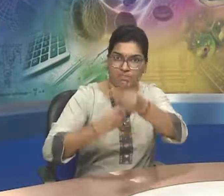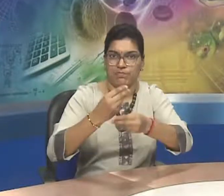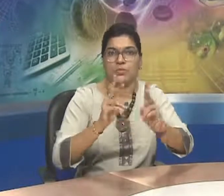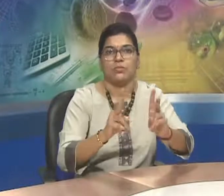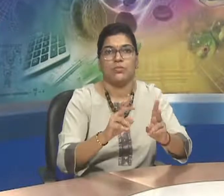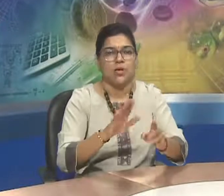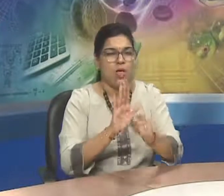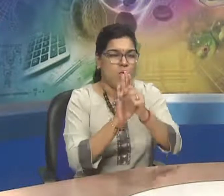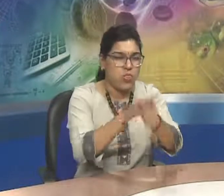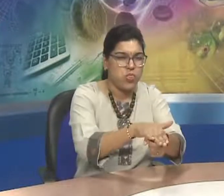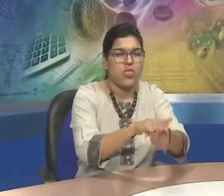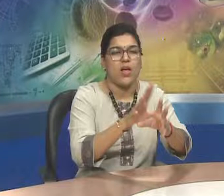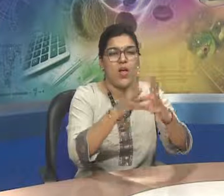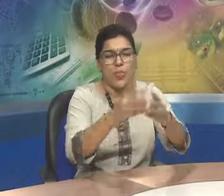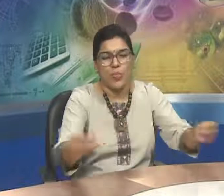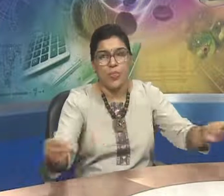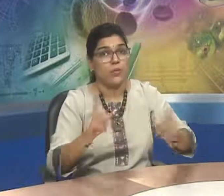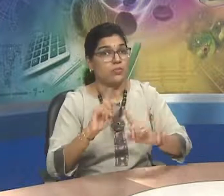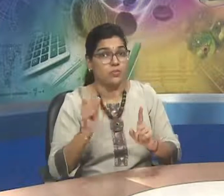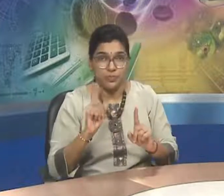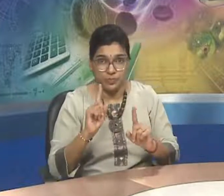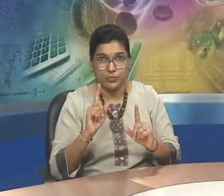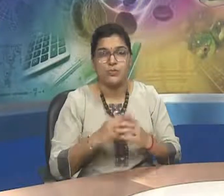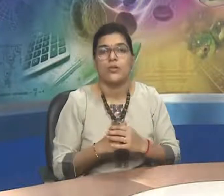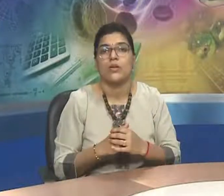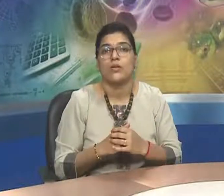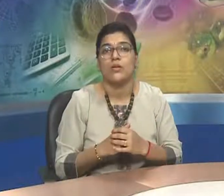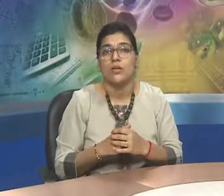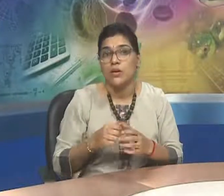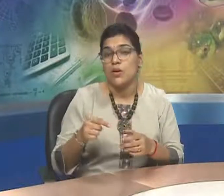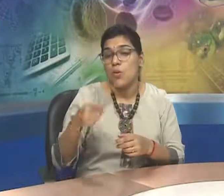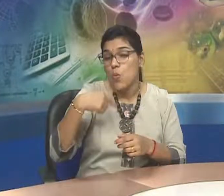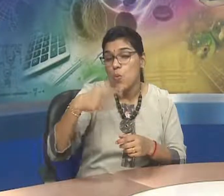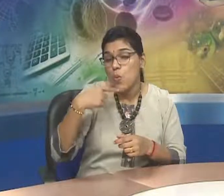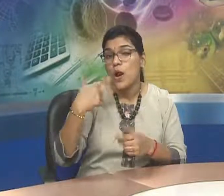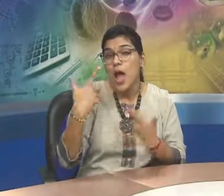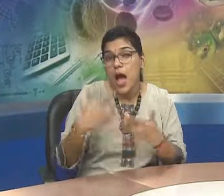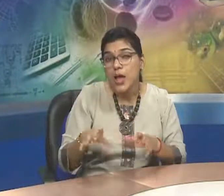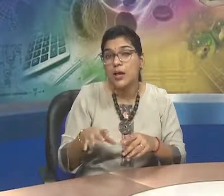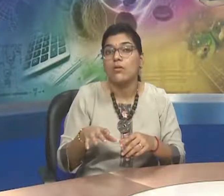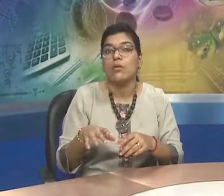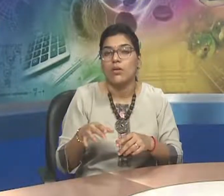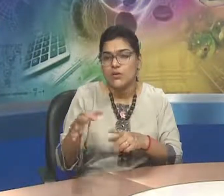guarantee to preserve, maintain, and promote